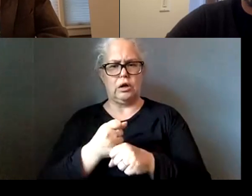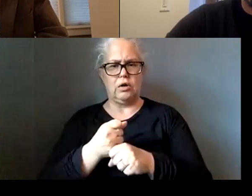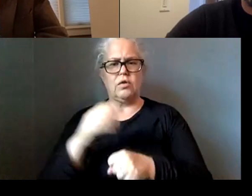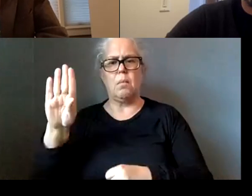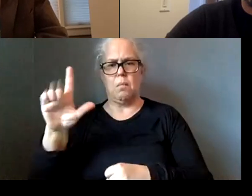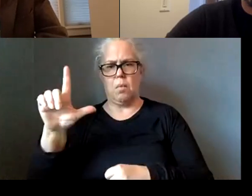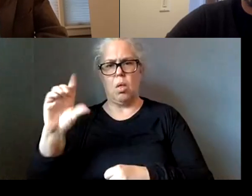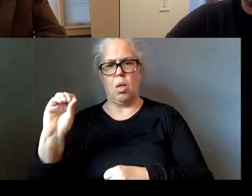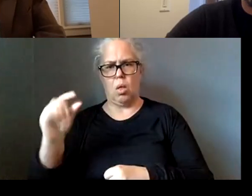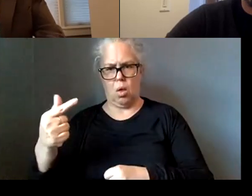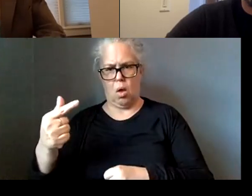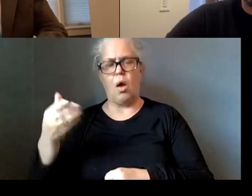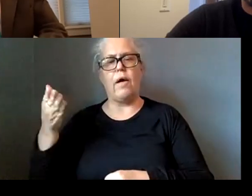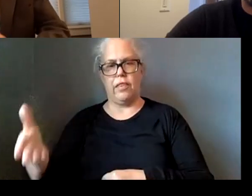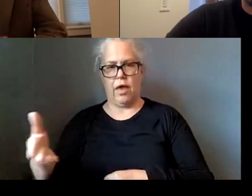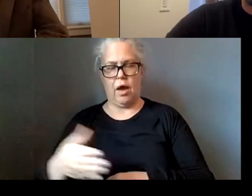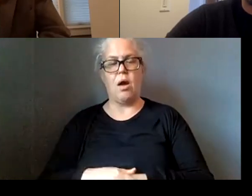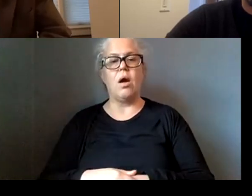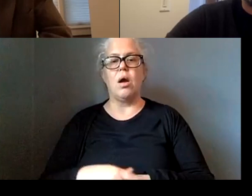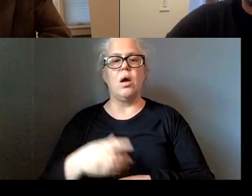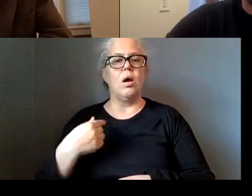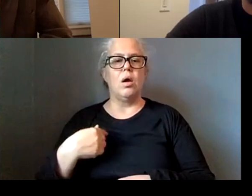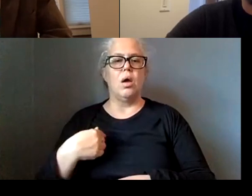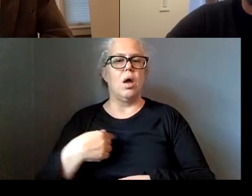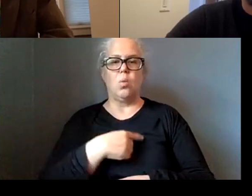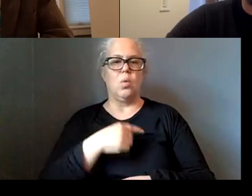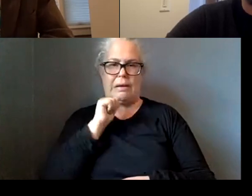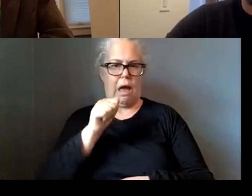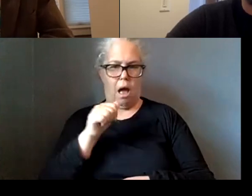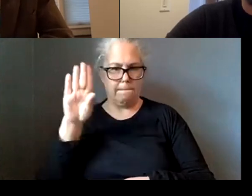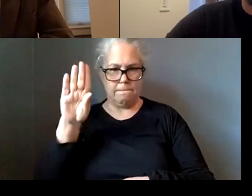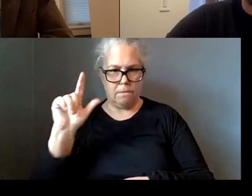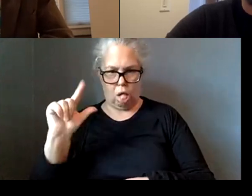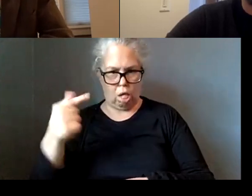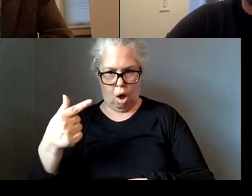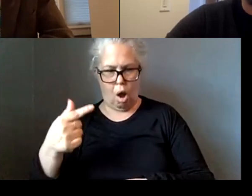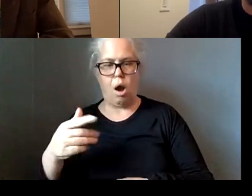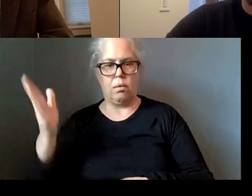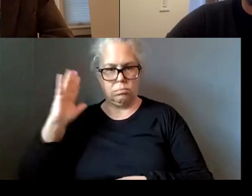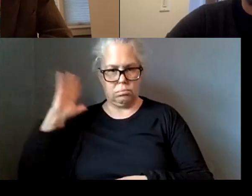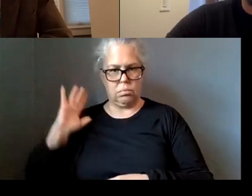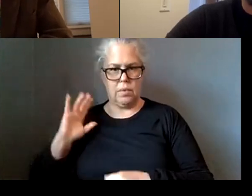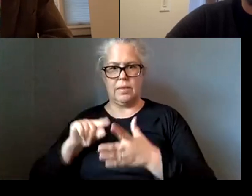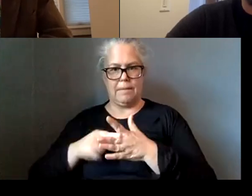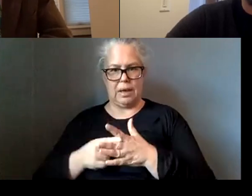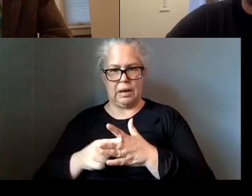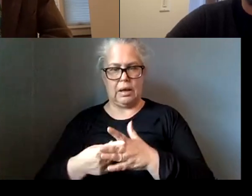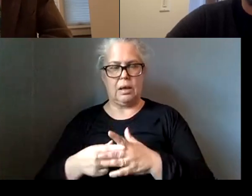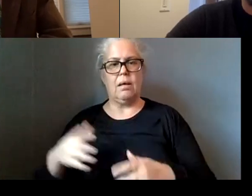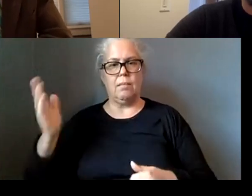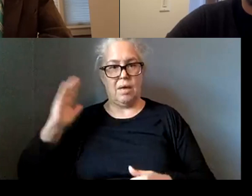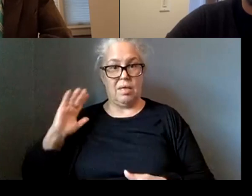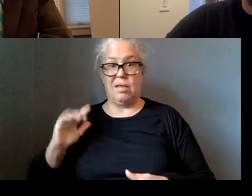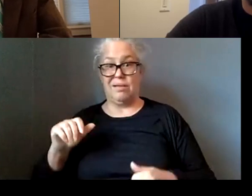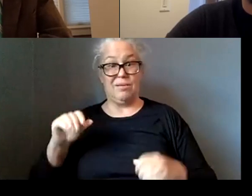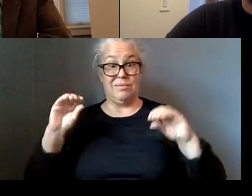that website. So that's available. And we didn't do that in the beginning. And it was at that time they weren't